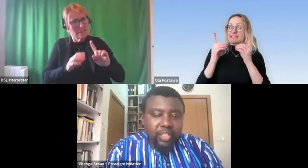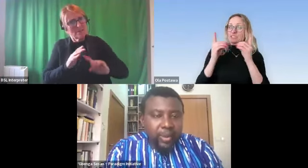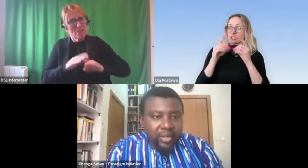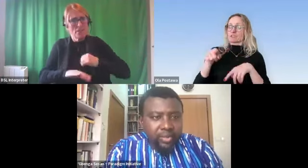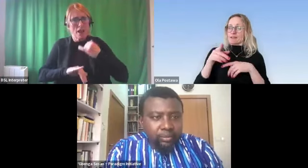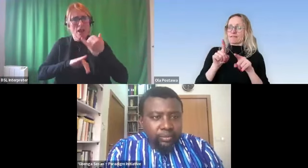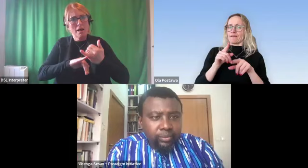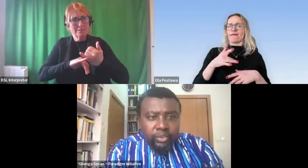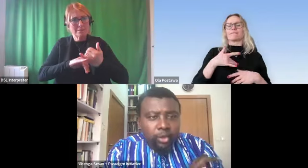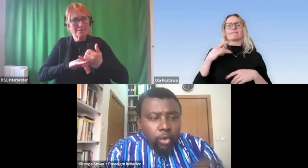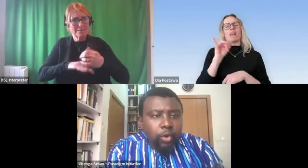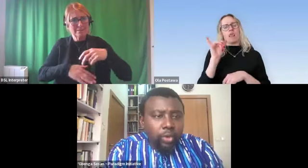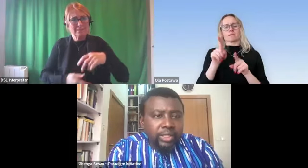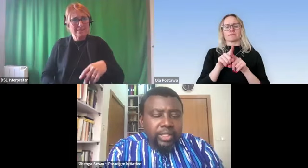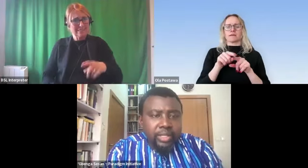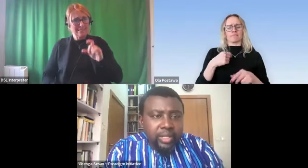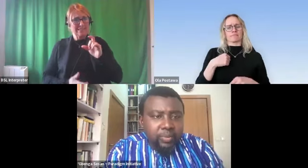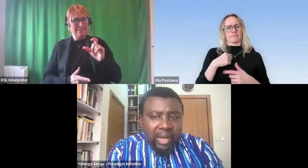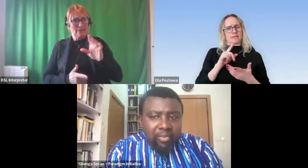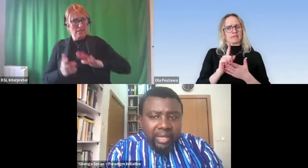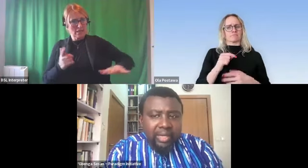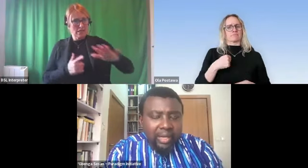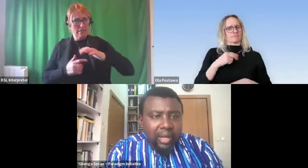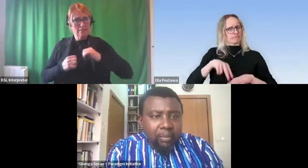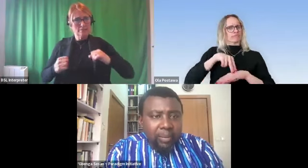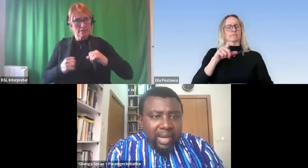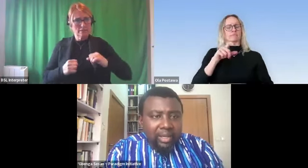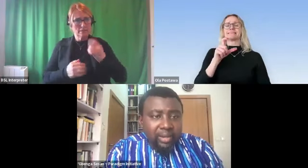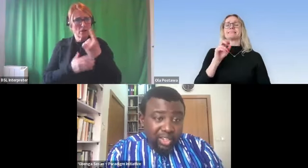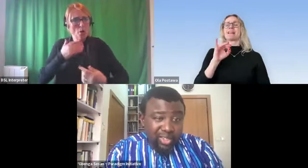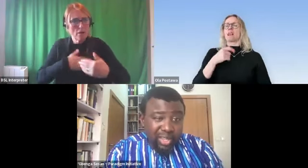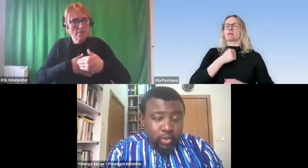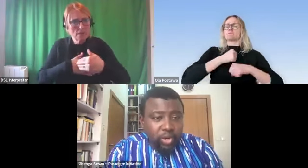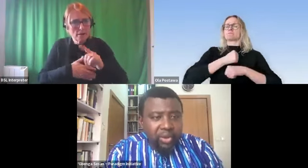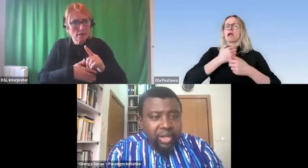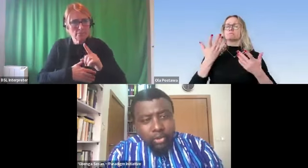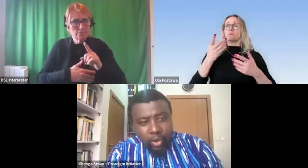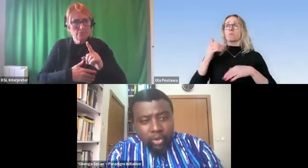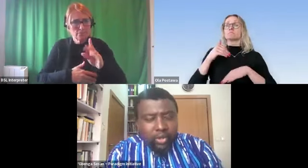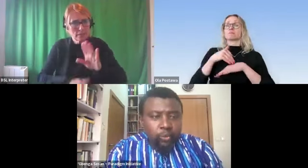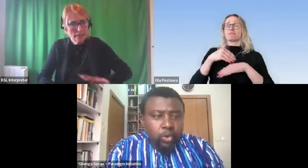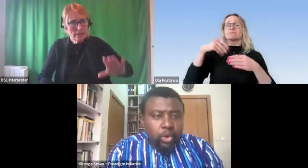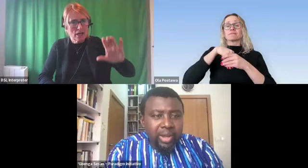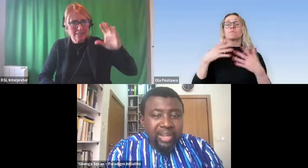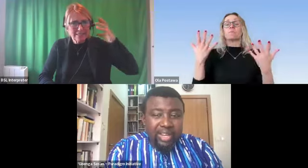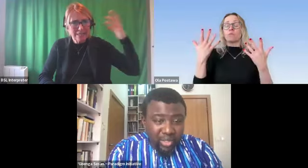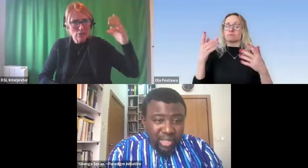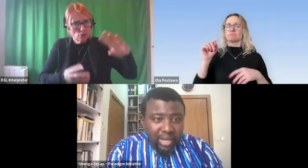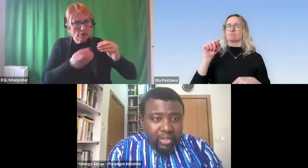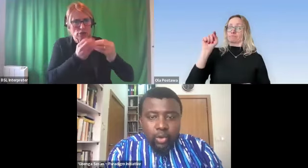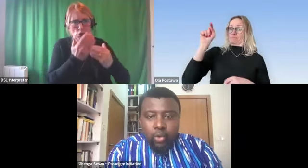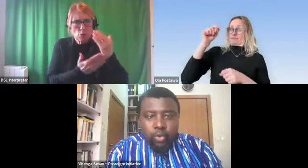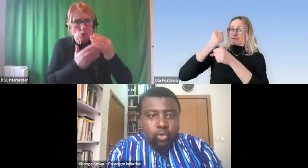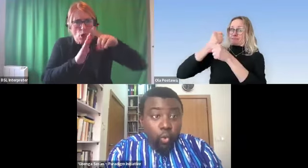standing civic space. Not only is this being affected by nation states who create new laws, who create